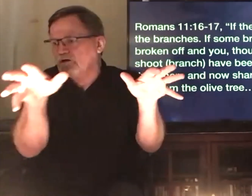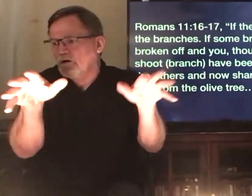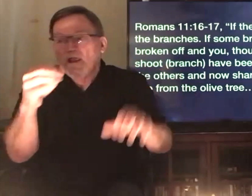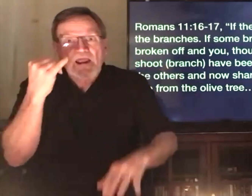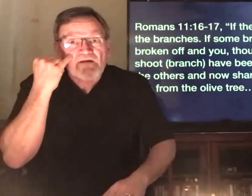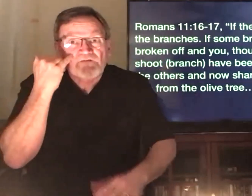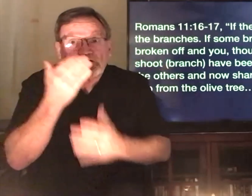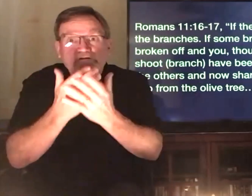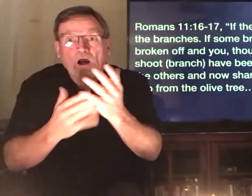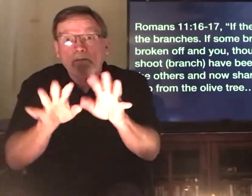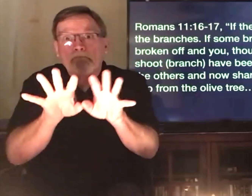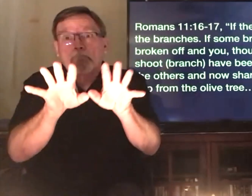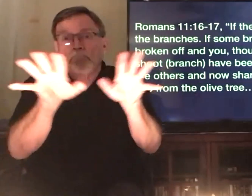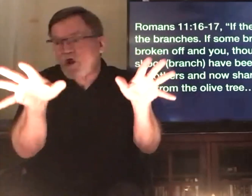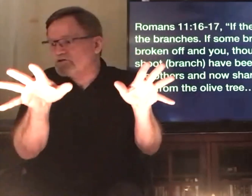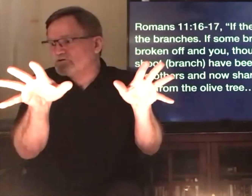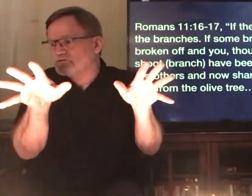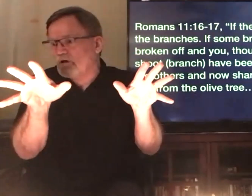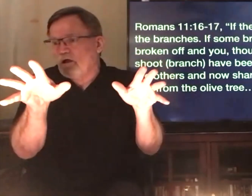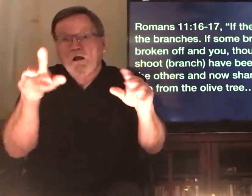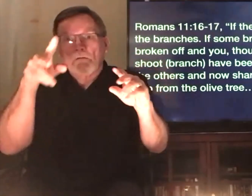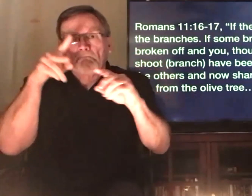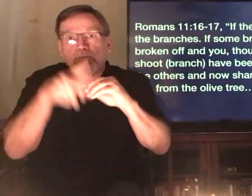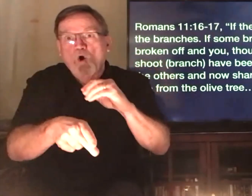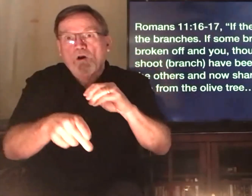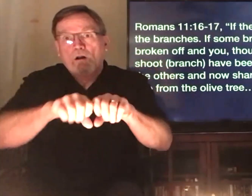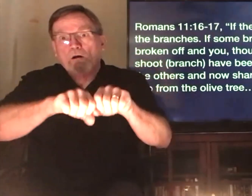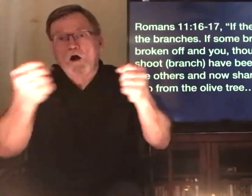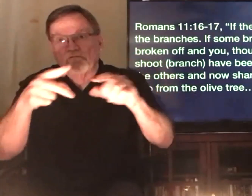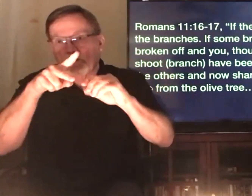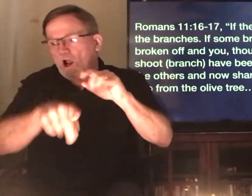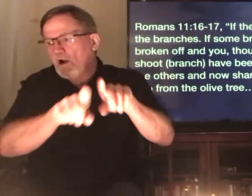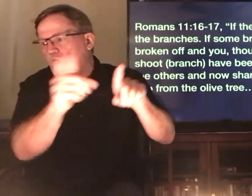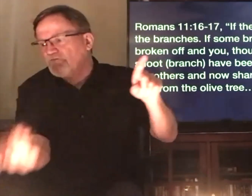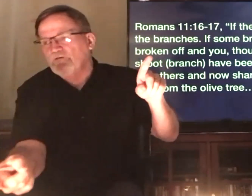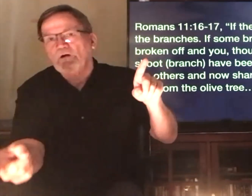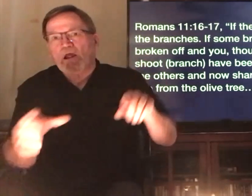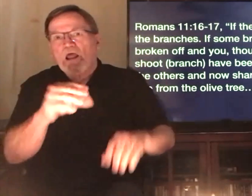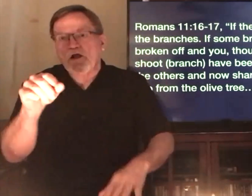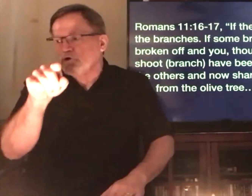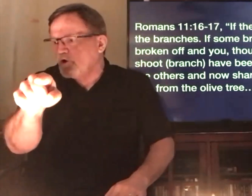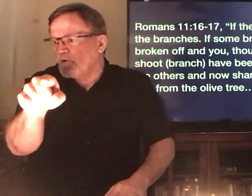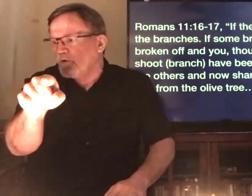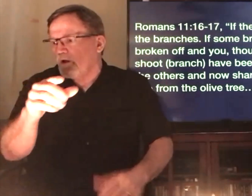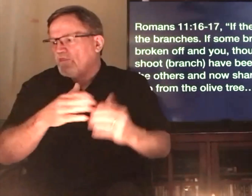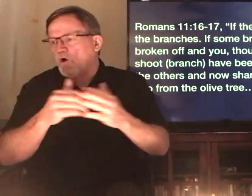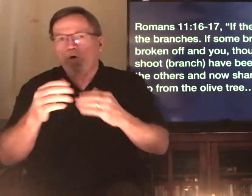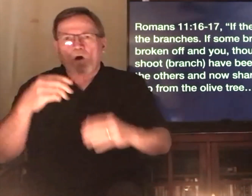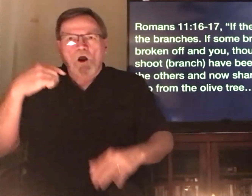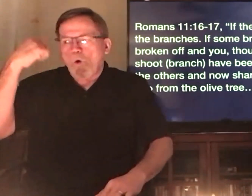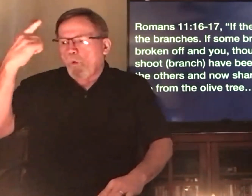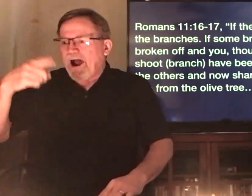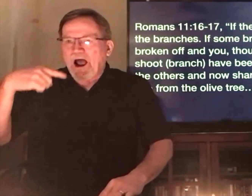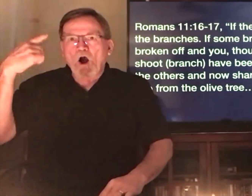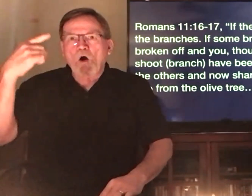coming back with God. What a glorious day that will be happening when Yeshua appeared in the sky.